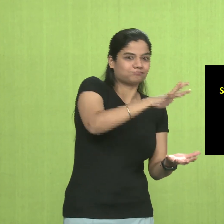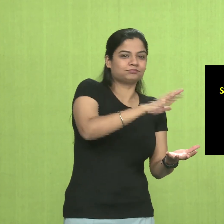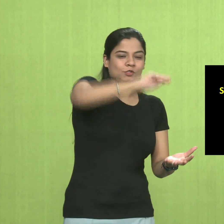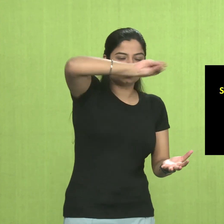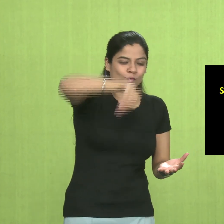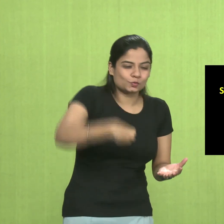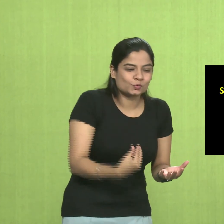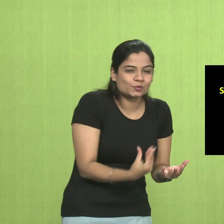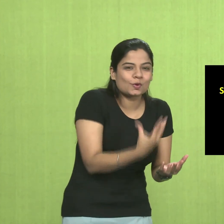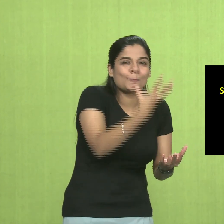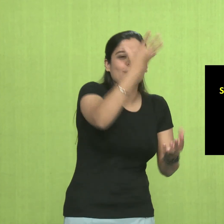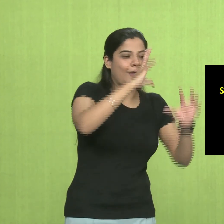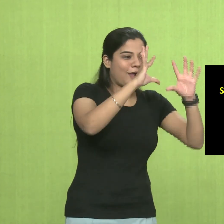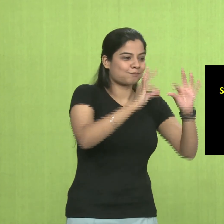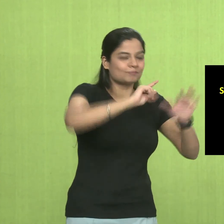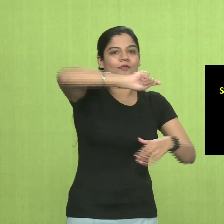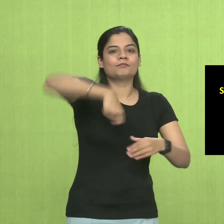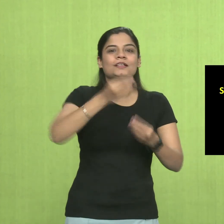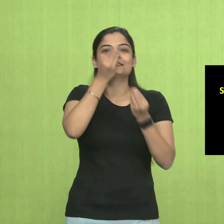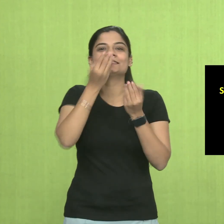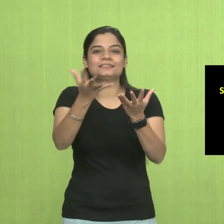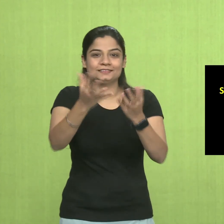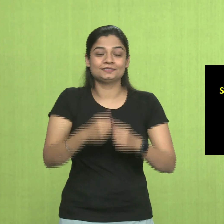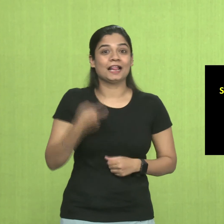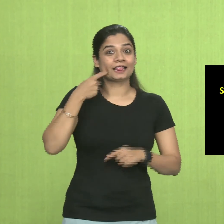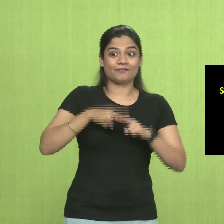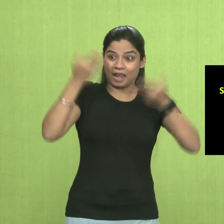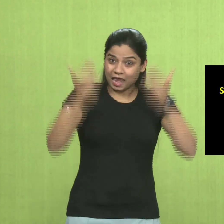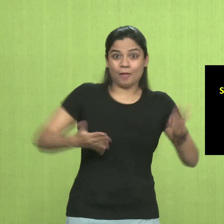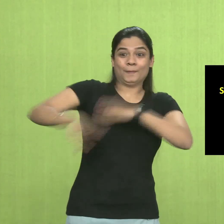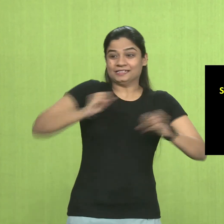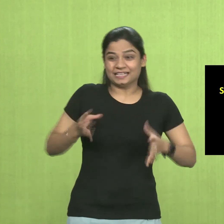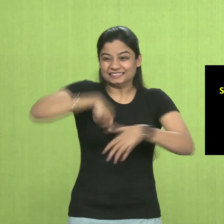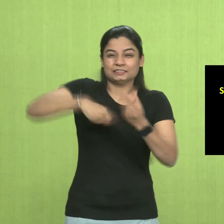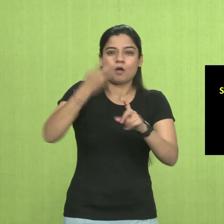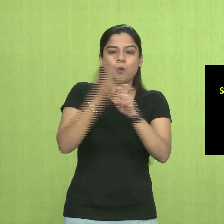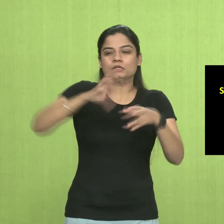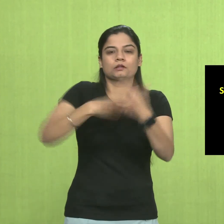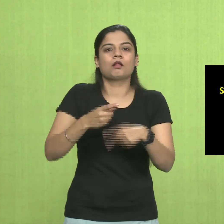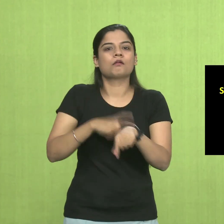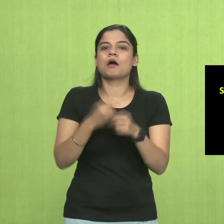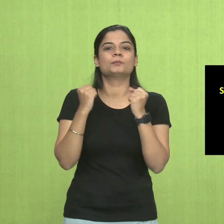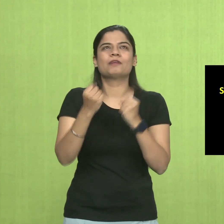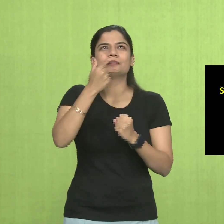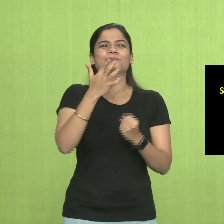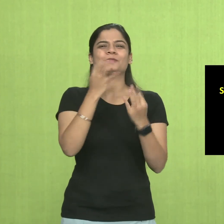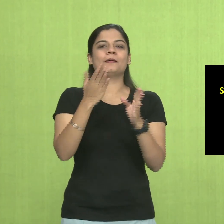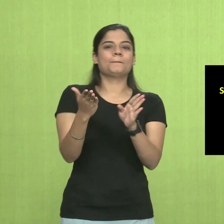duration. Usually at night we soak it and then in the morning then we cook it. It's really, if we are able to steep it, then we are able